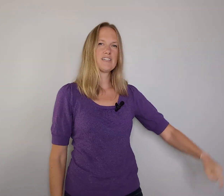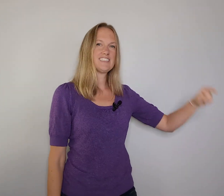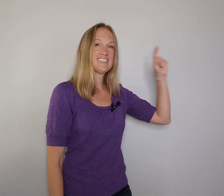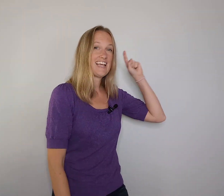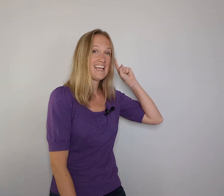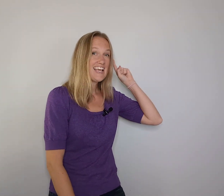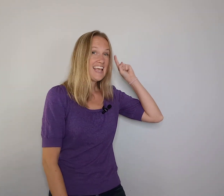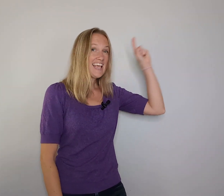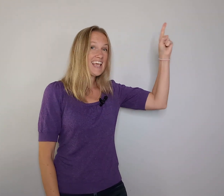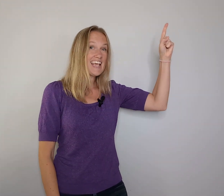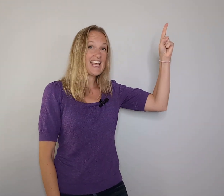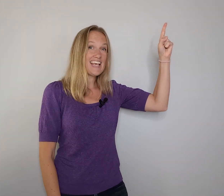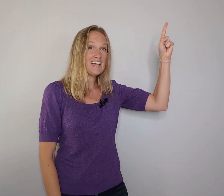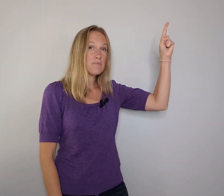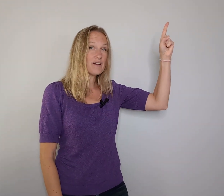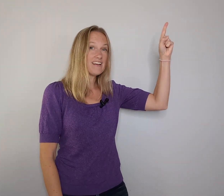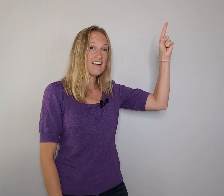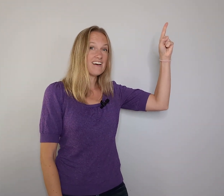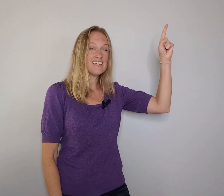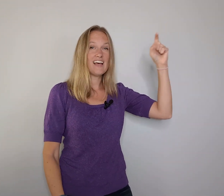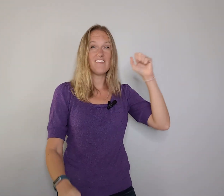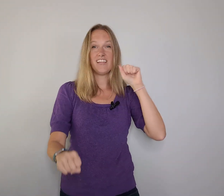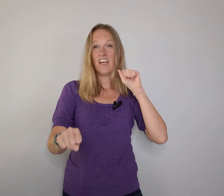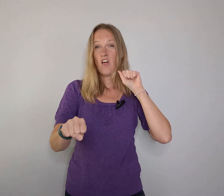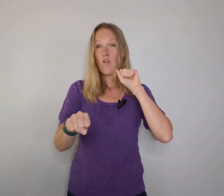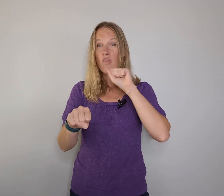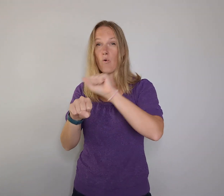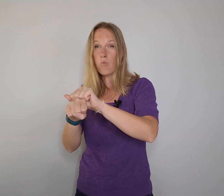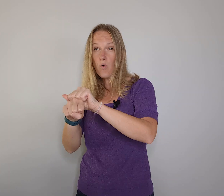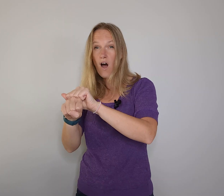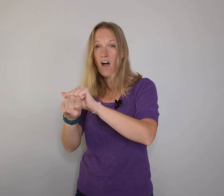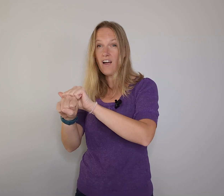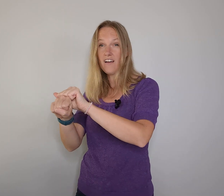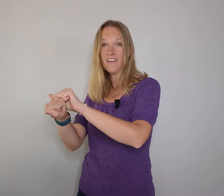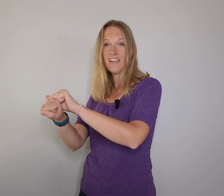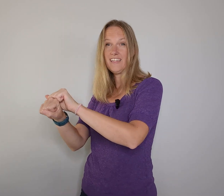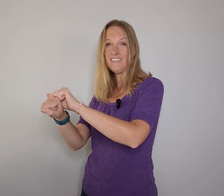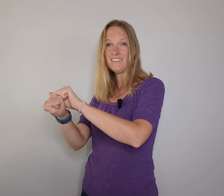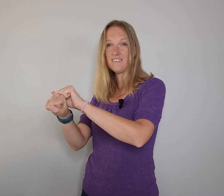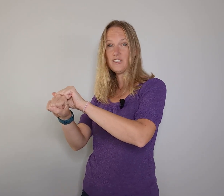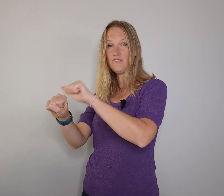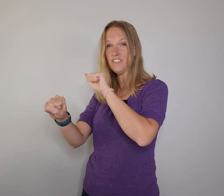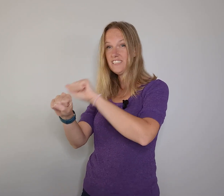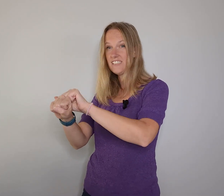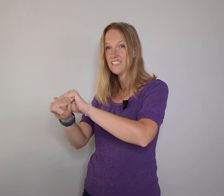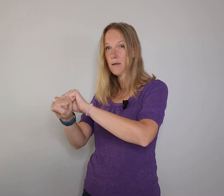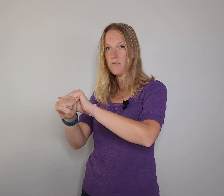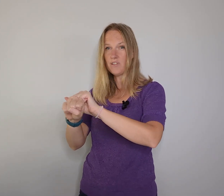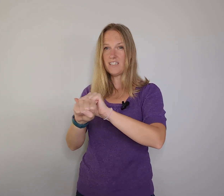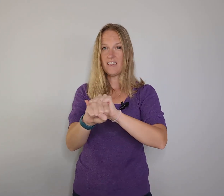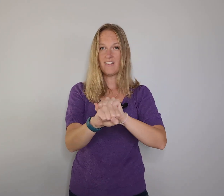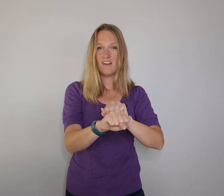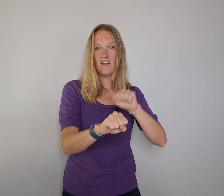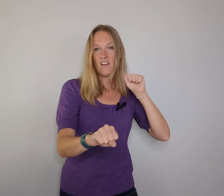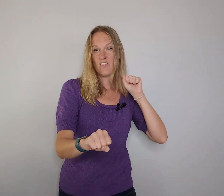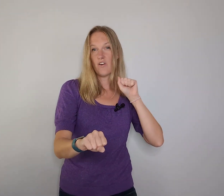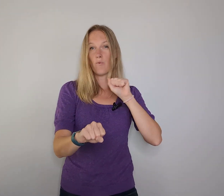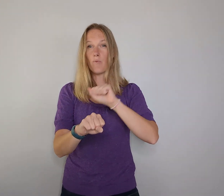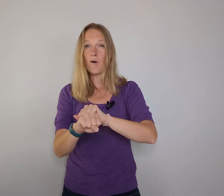going to say he, pointing to God in heaven, the rock. Okay, so two fists on top of one another, the